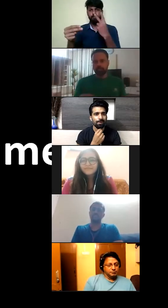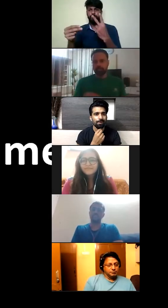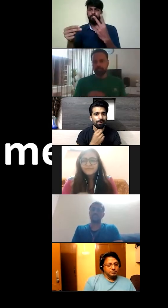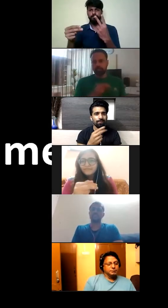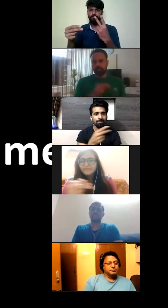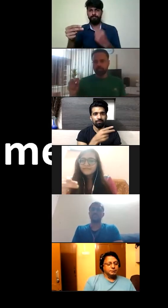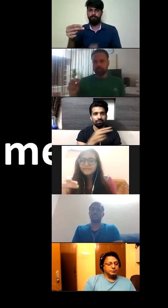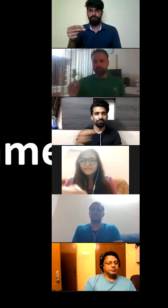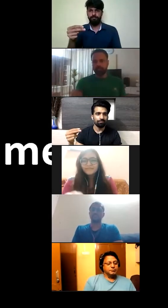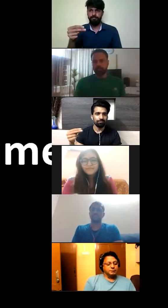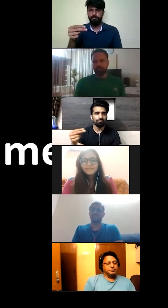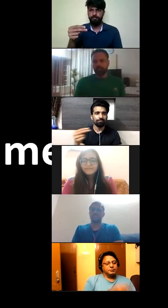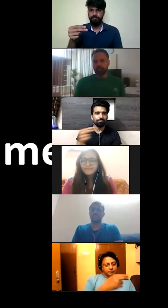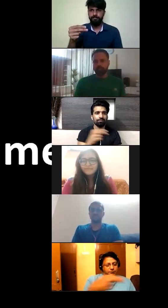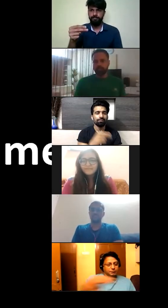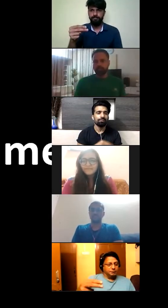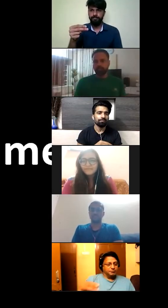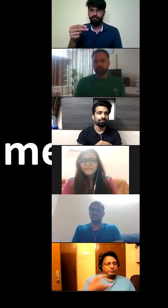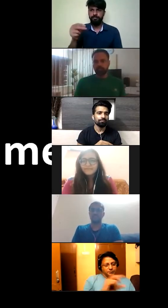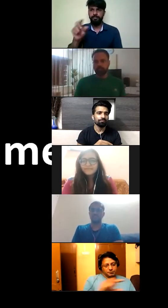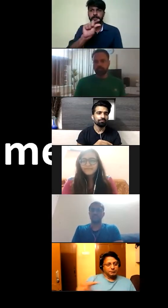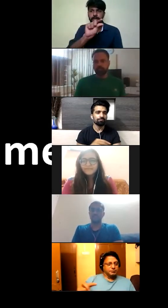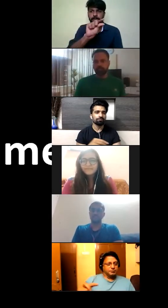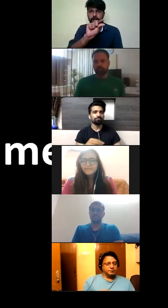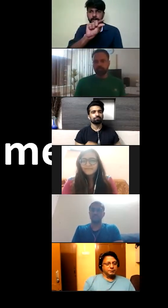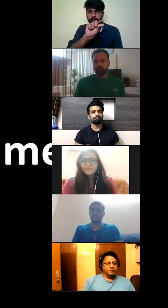this. Name, 2 signs. Okay.